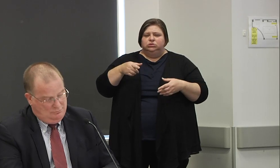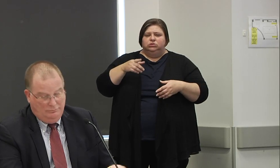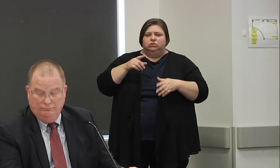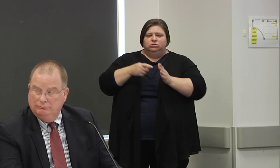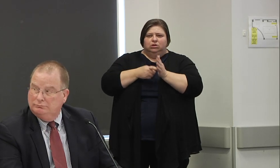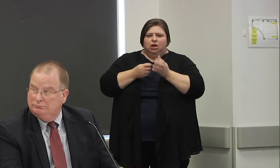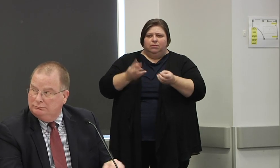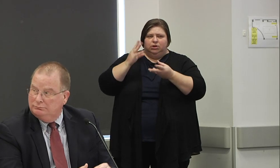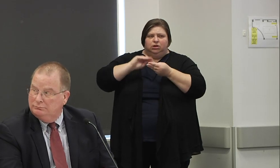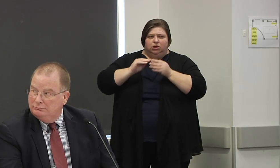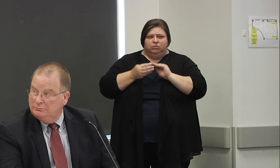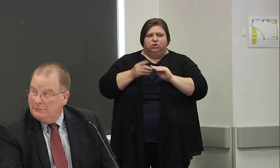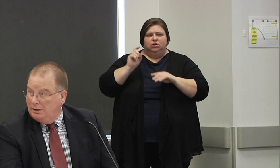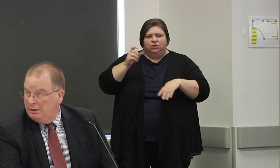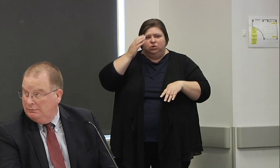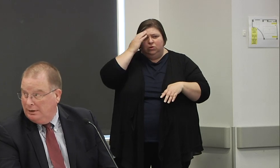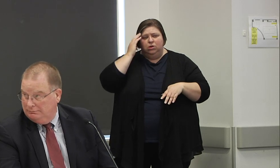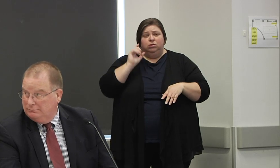one mask?